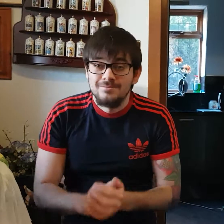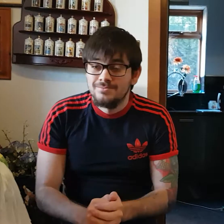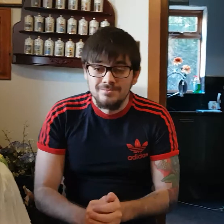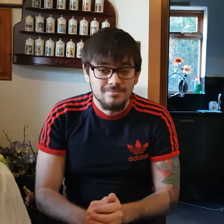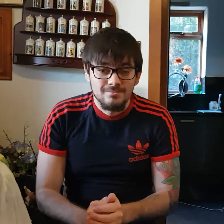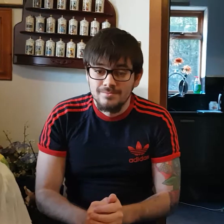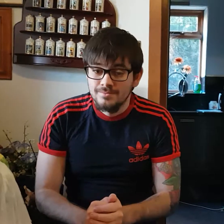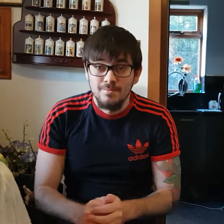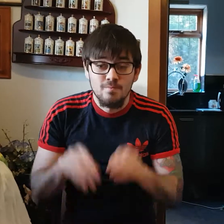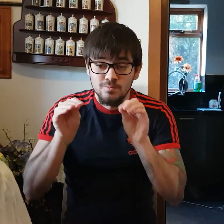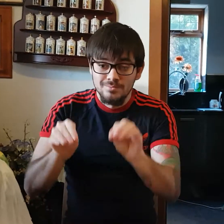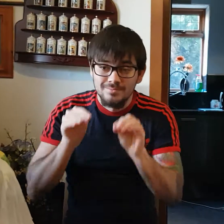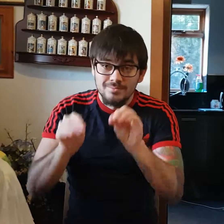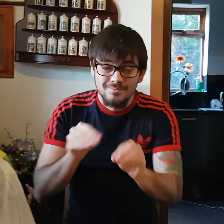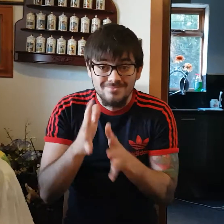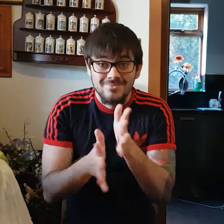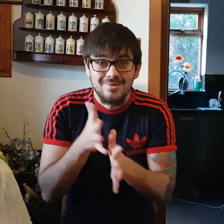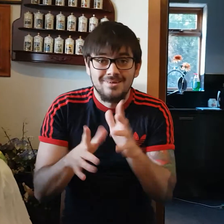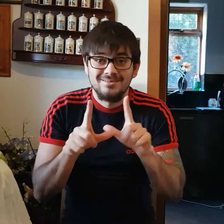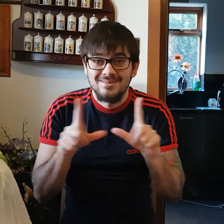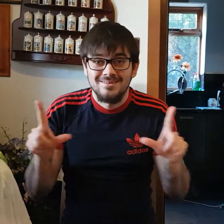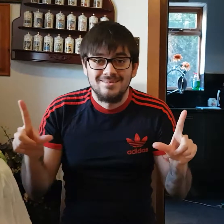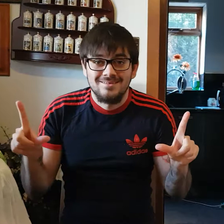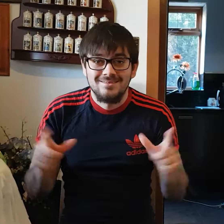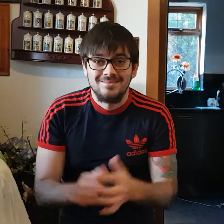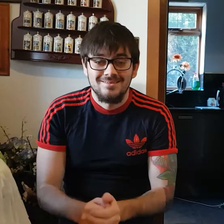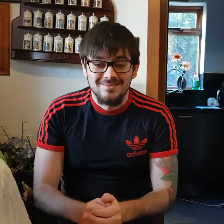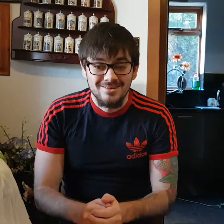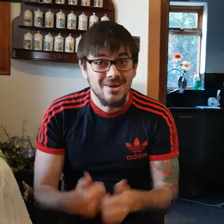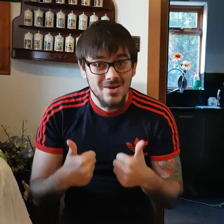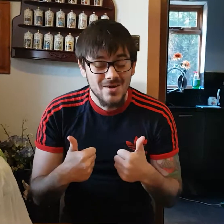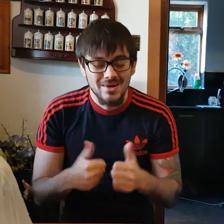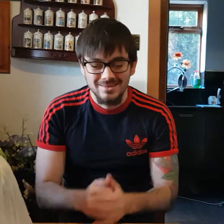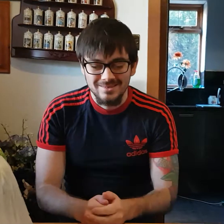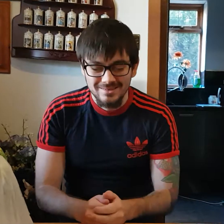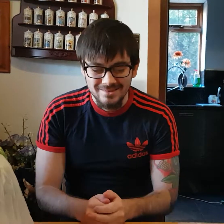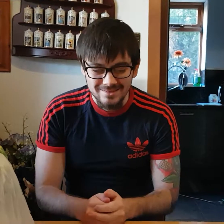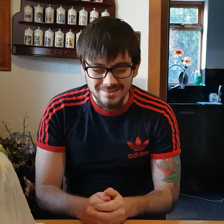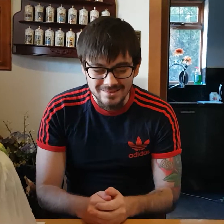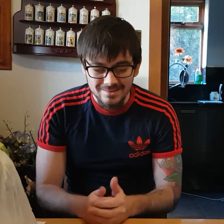my sister will be happy if it's deaf anyway, and we can teach sign language.